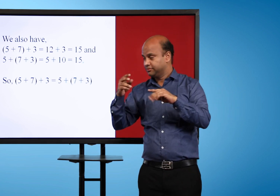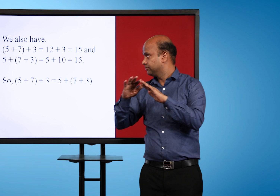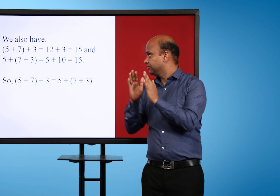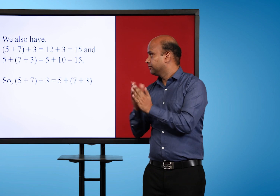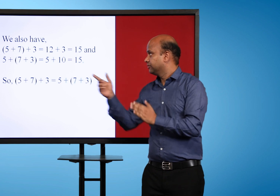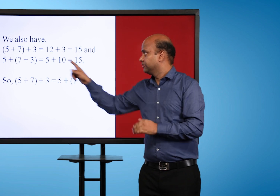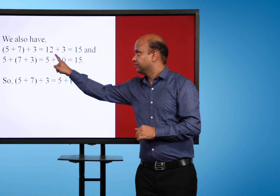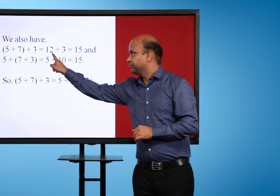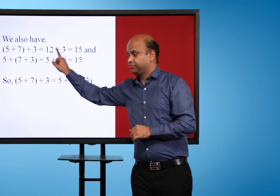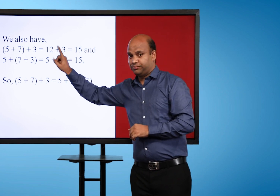equal to